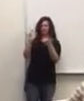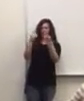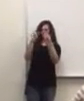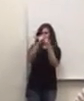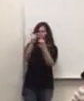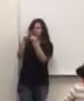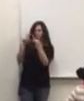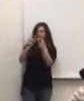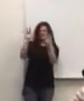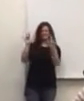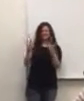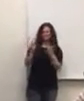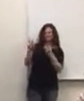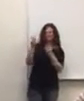no one is going to know, right? Go ahead.